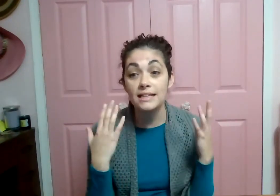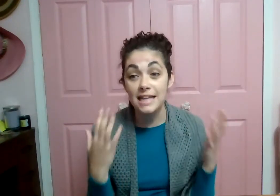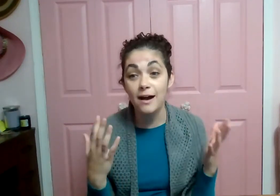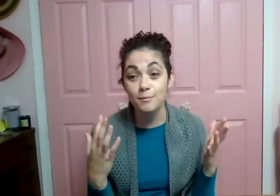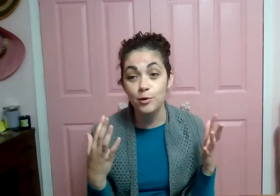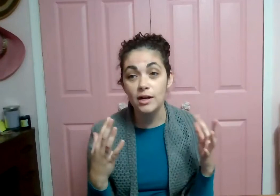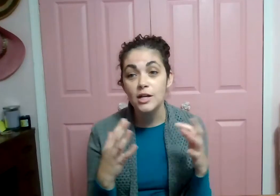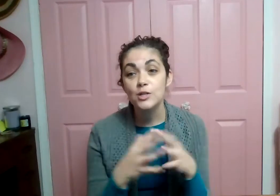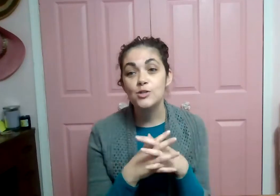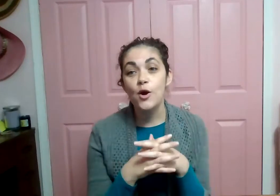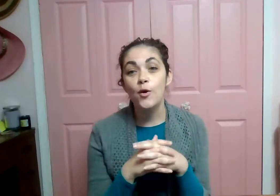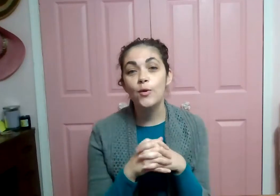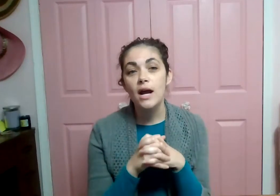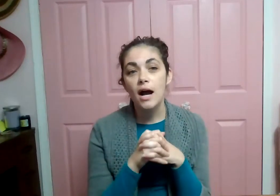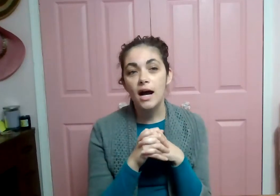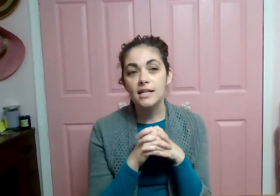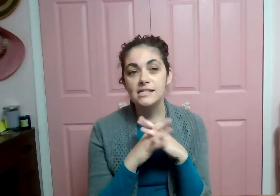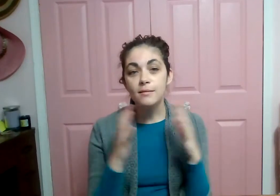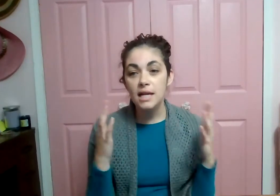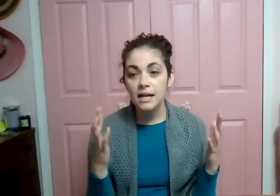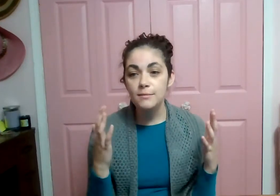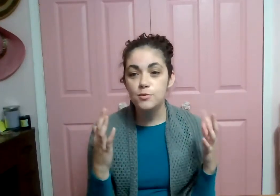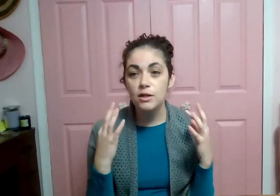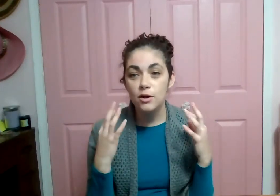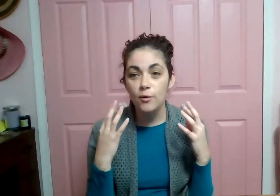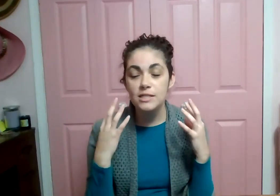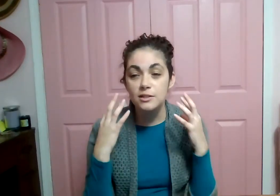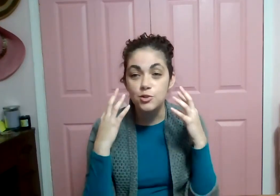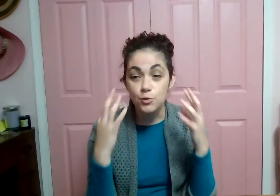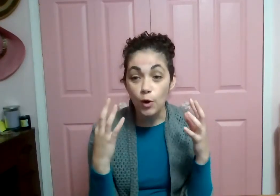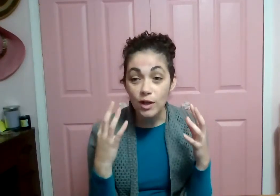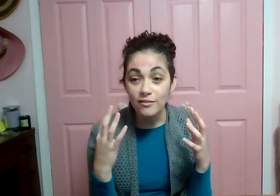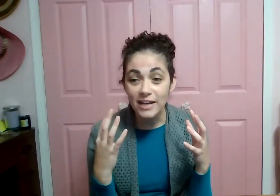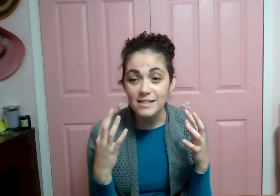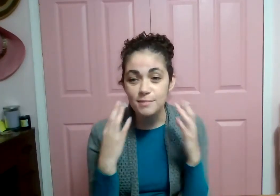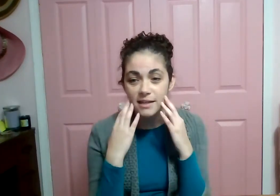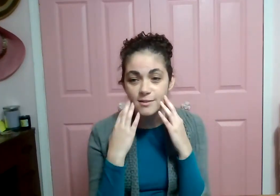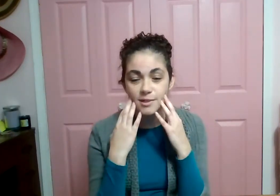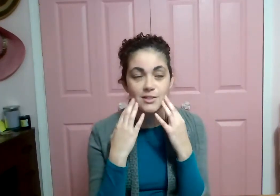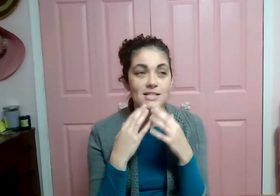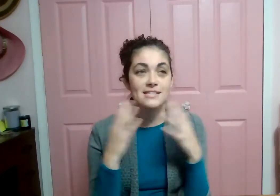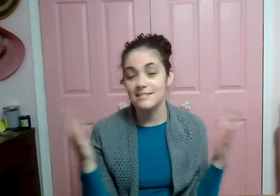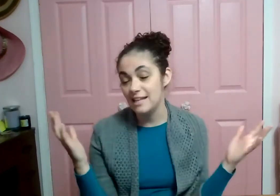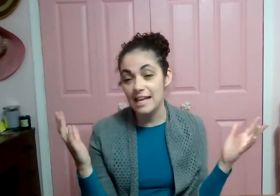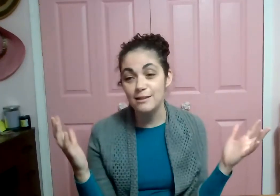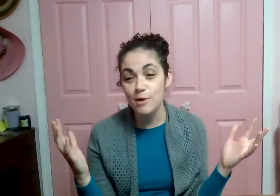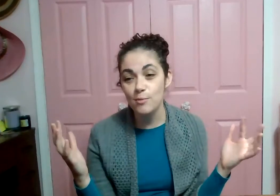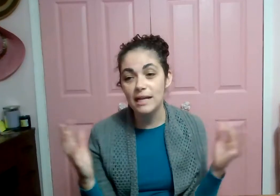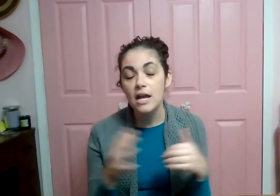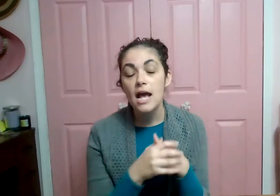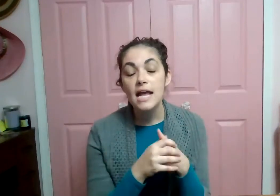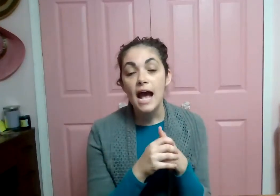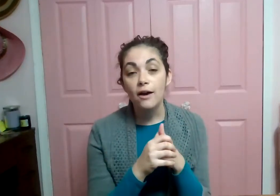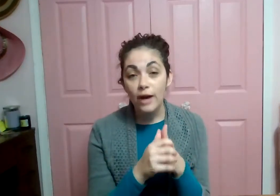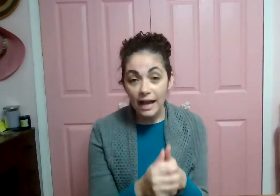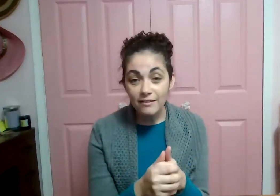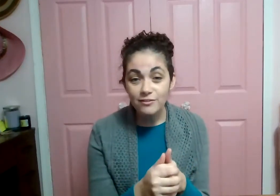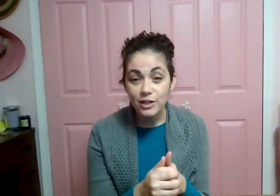a lot more. So sometimes we don't always control our face because we're just in the moment.